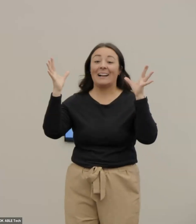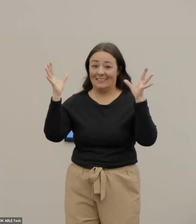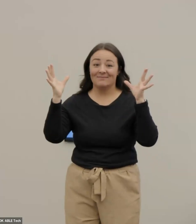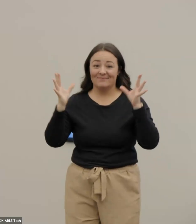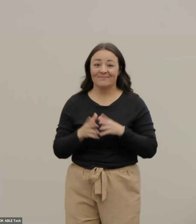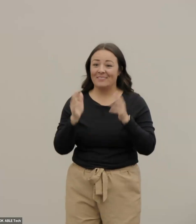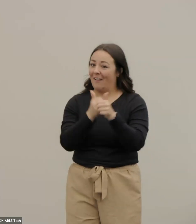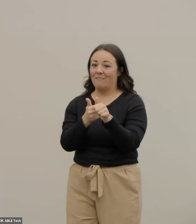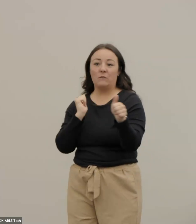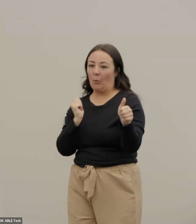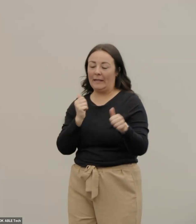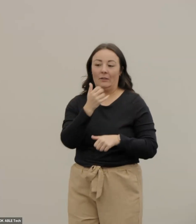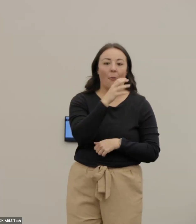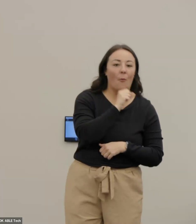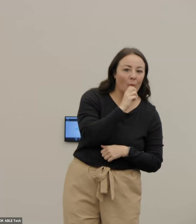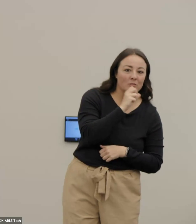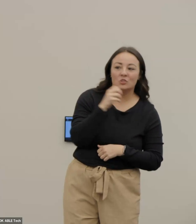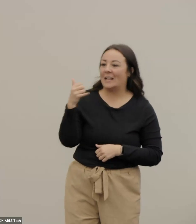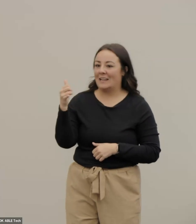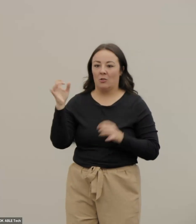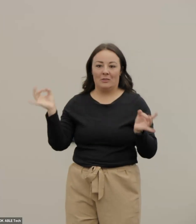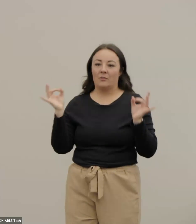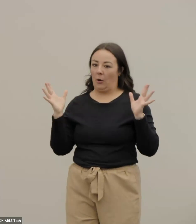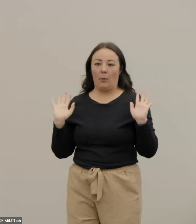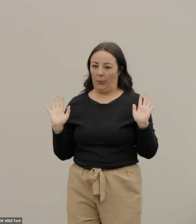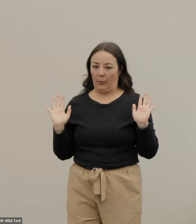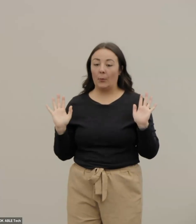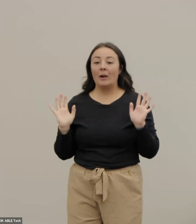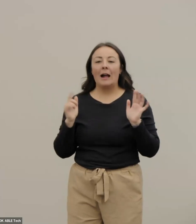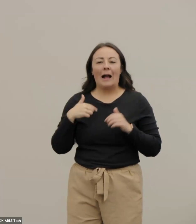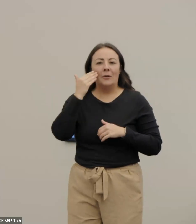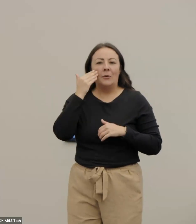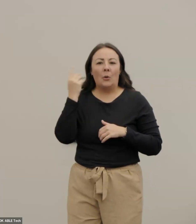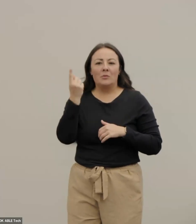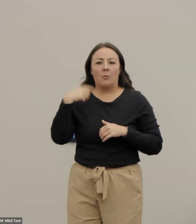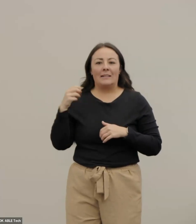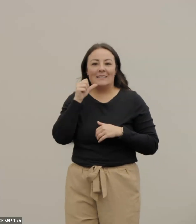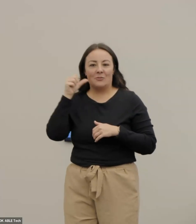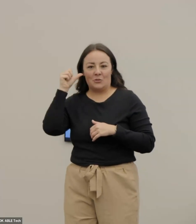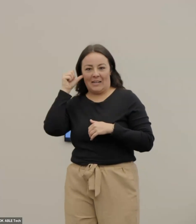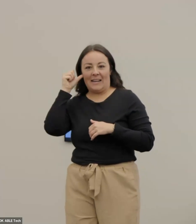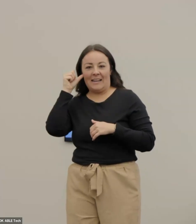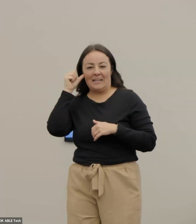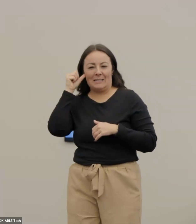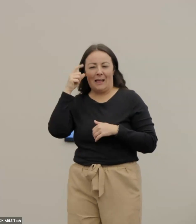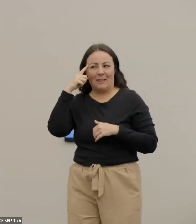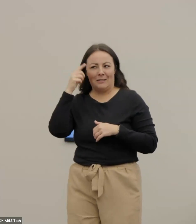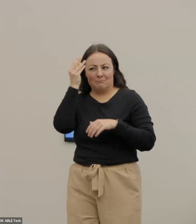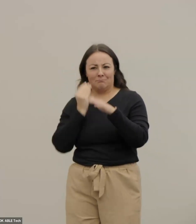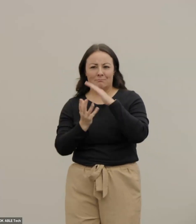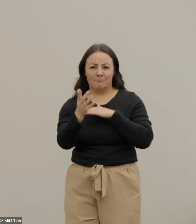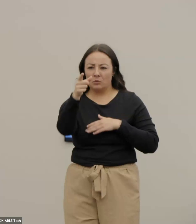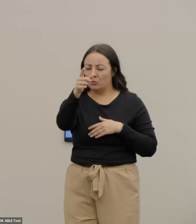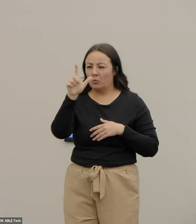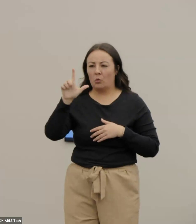Just avoid orange and yellow, right? And I know somebody yesterday, I think, pointed out to Lucy